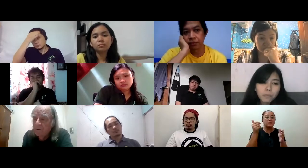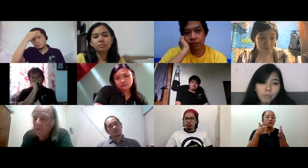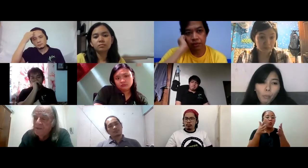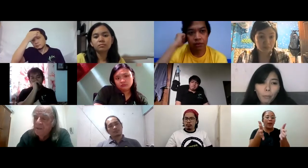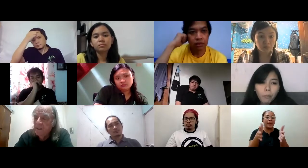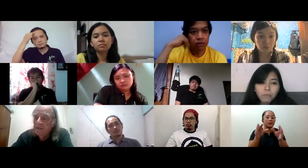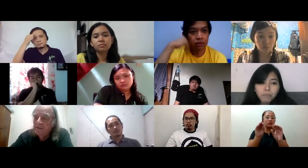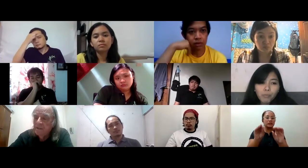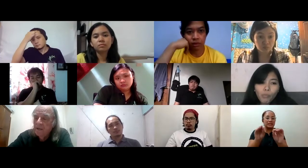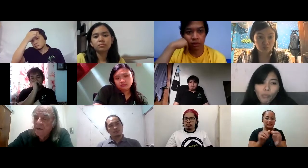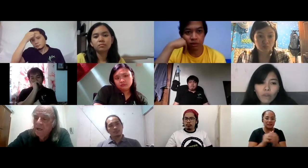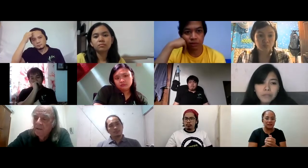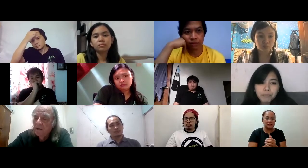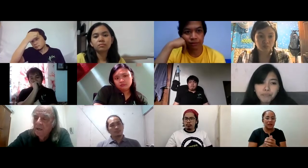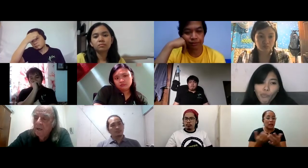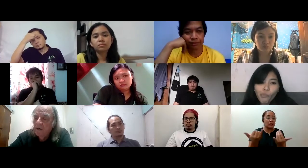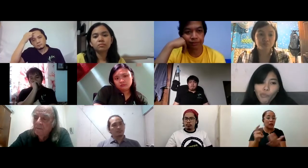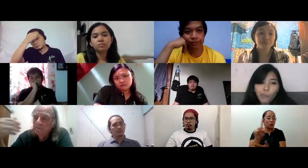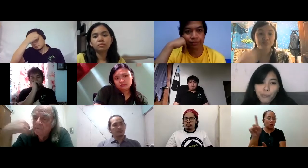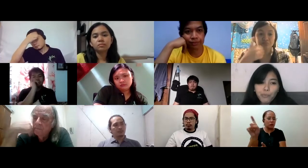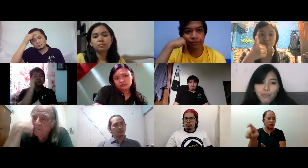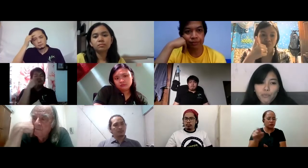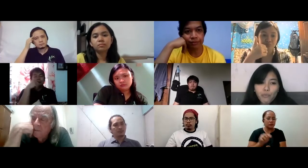So the question is,